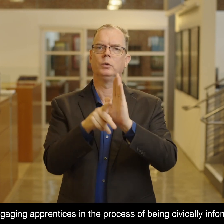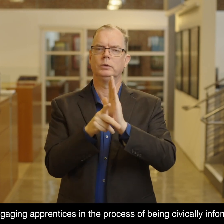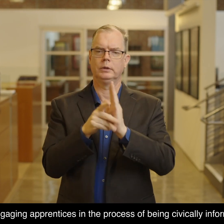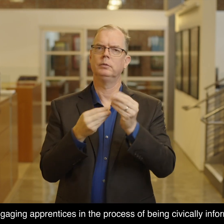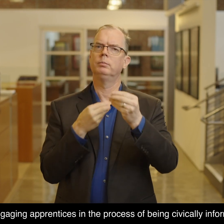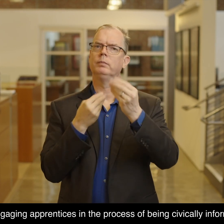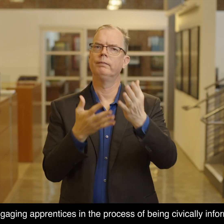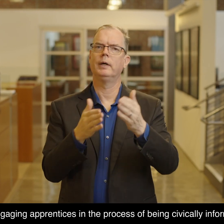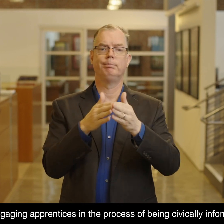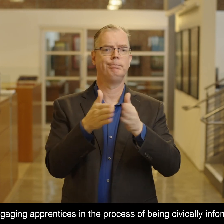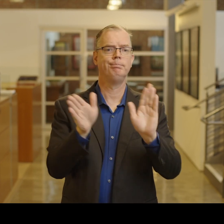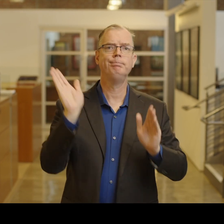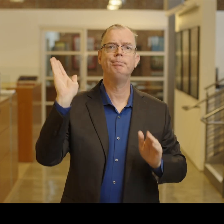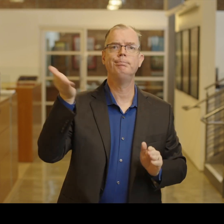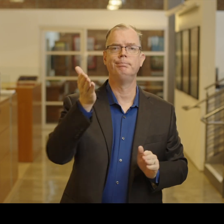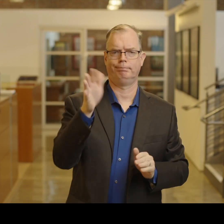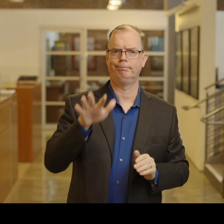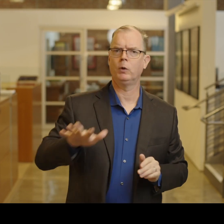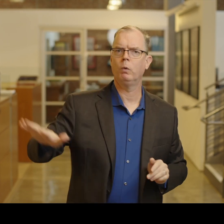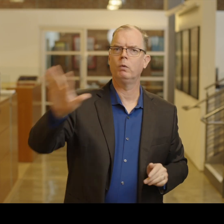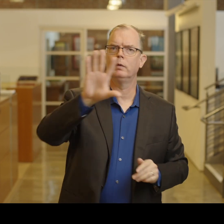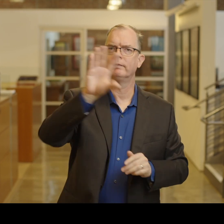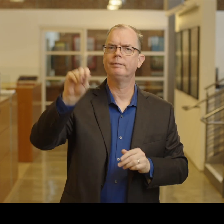being civically informed.